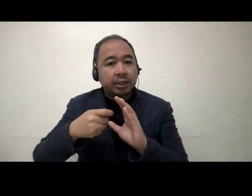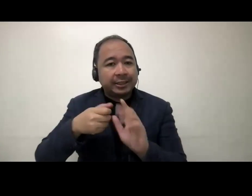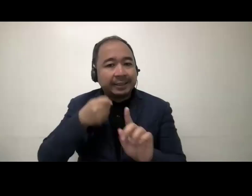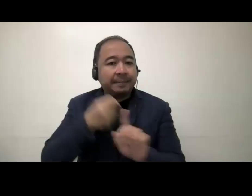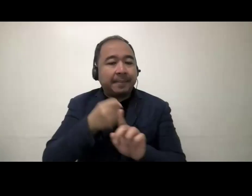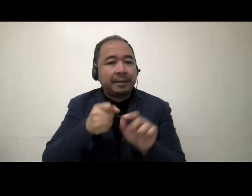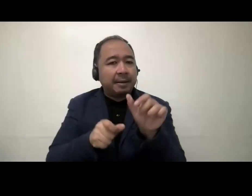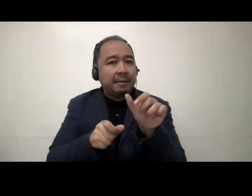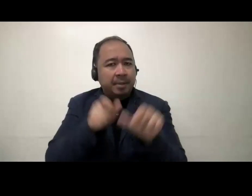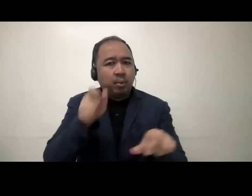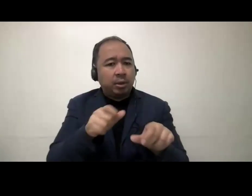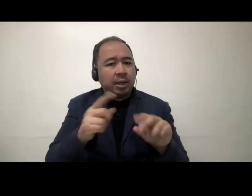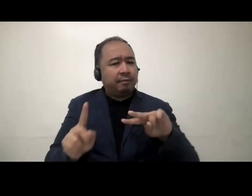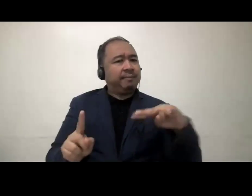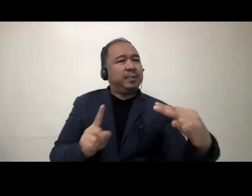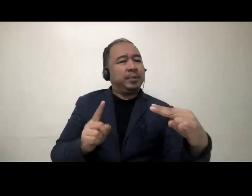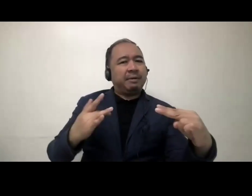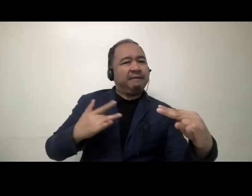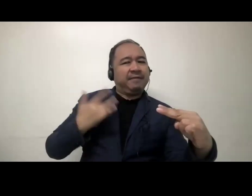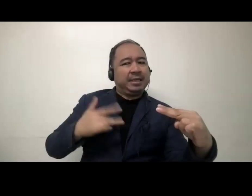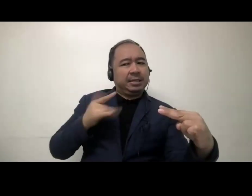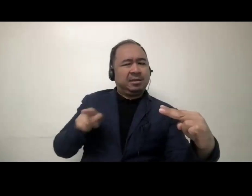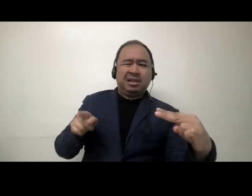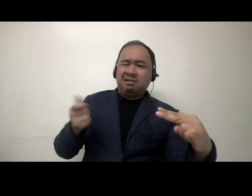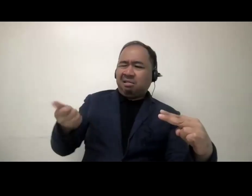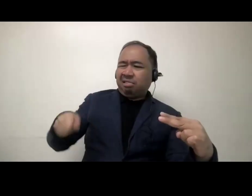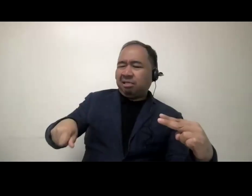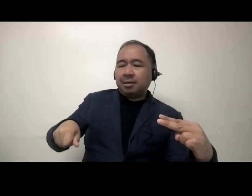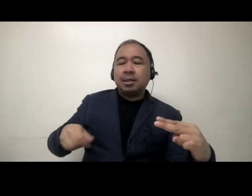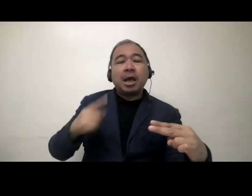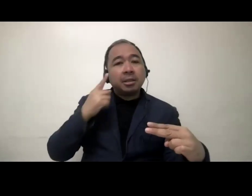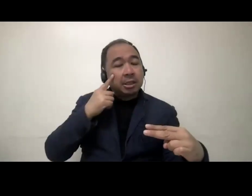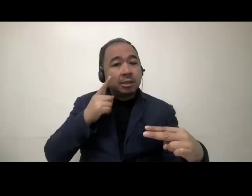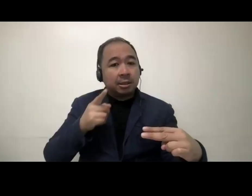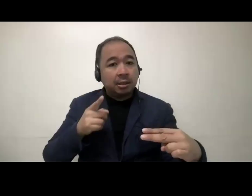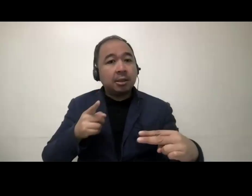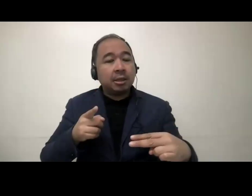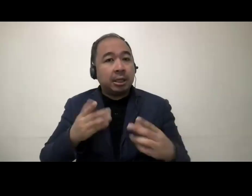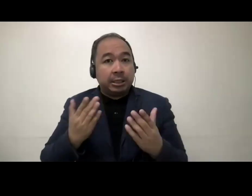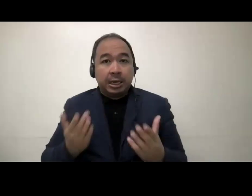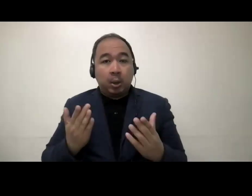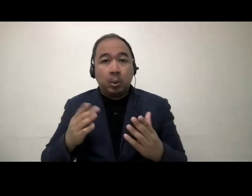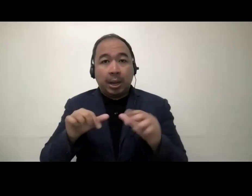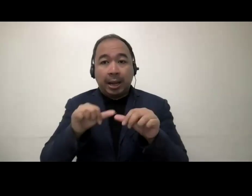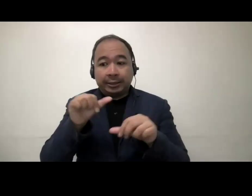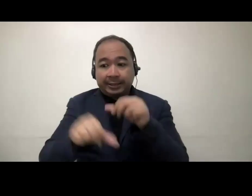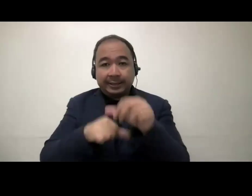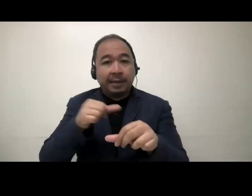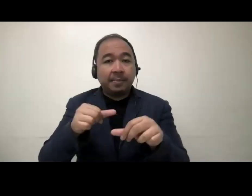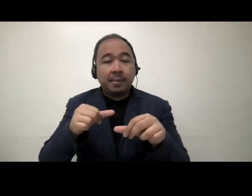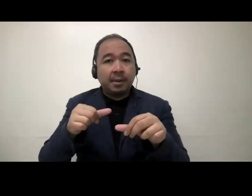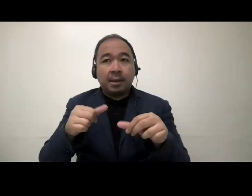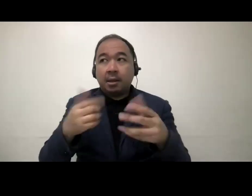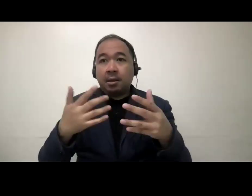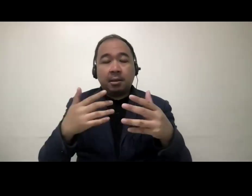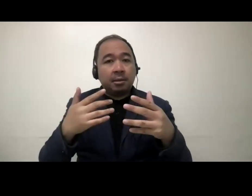about projects. And so therefore, I think there should not be, the mechanism has to be able to